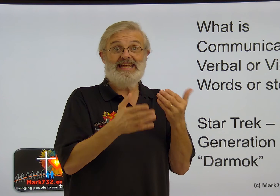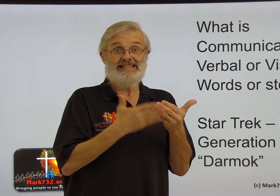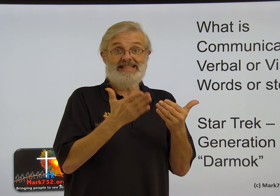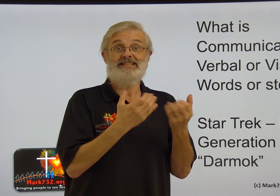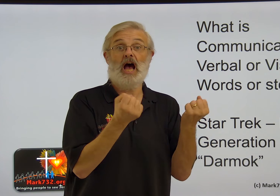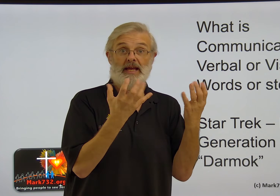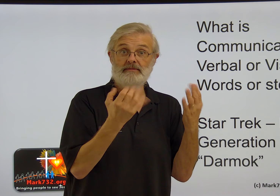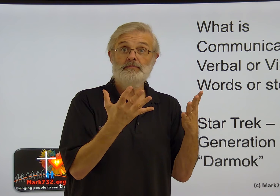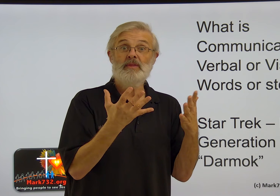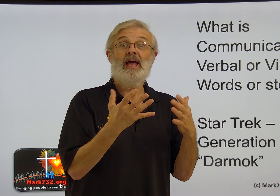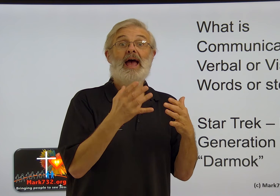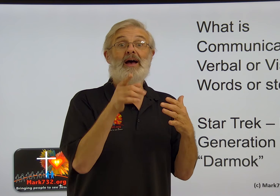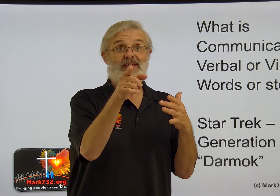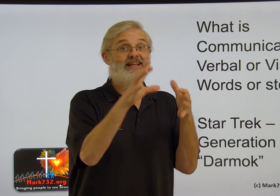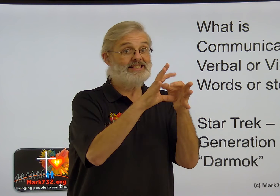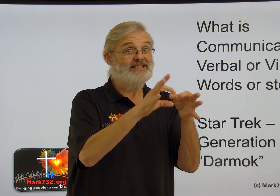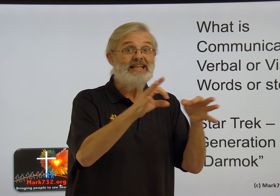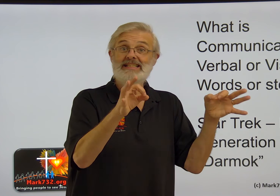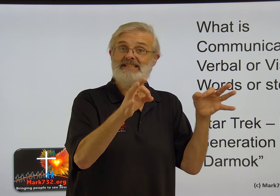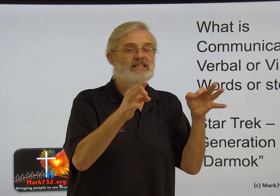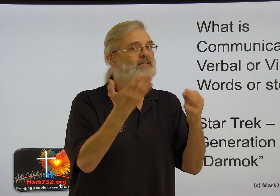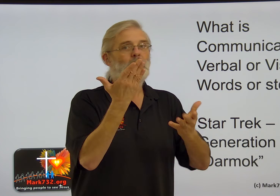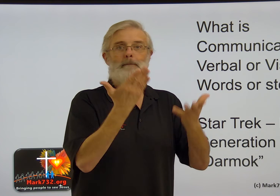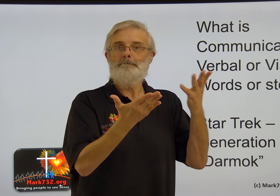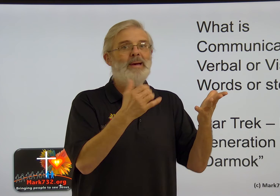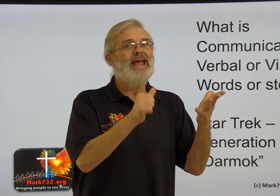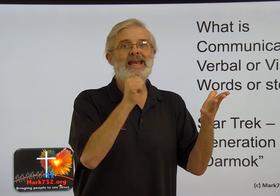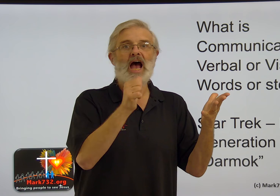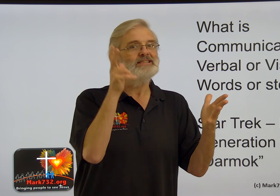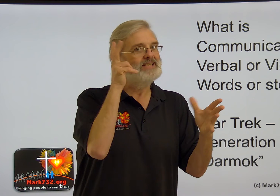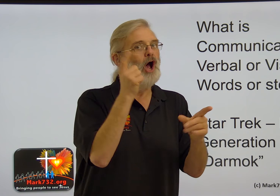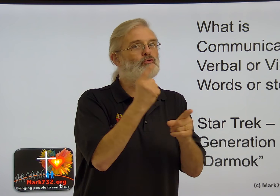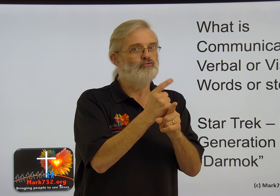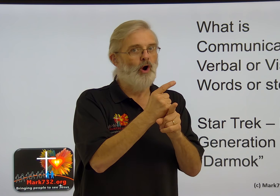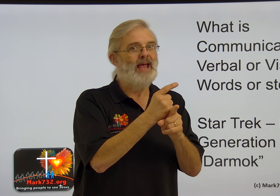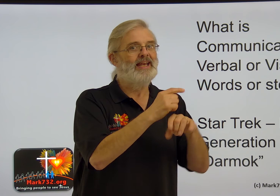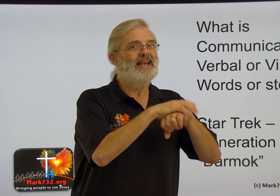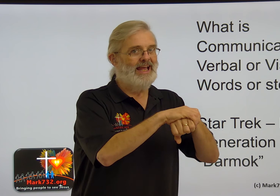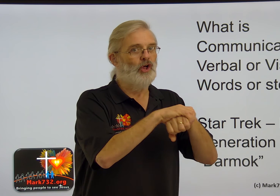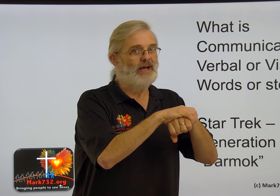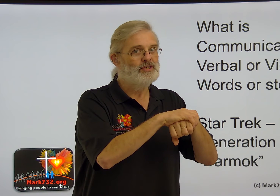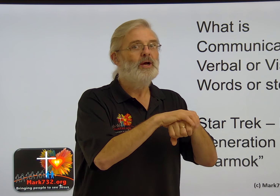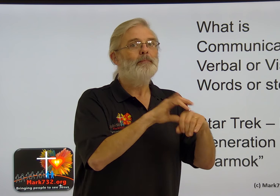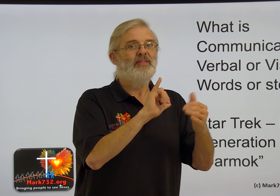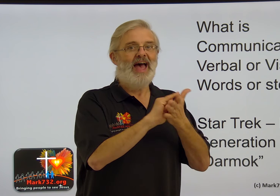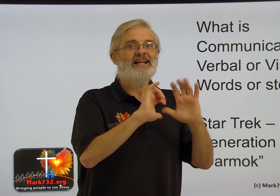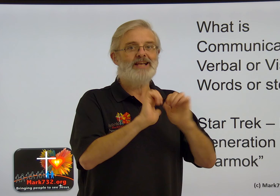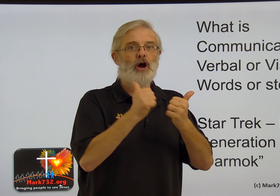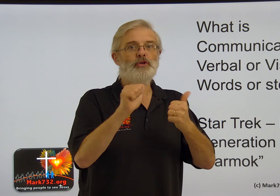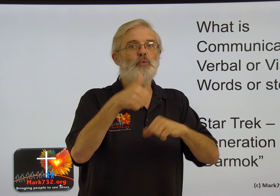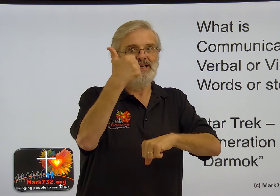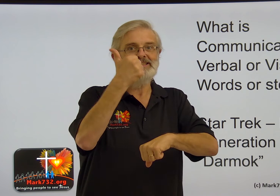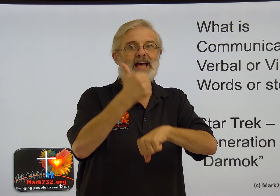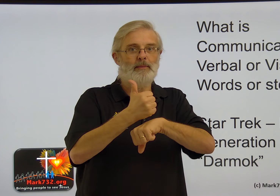to sign and that the sentences may not sound right in English. But that's how you want to set them up